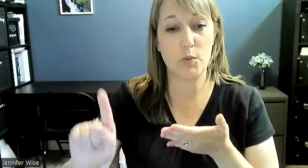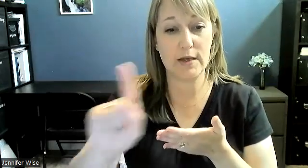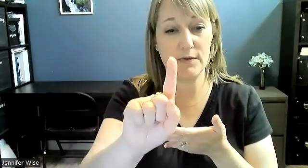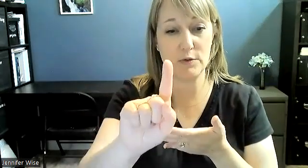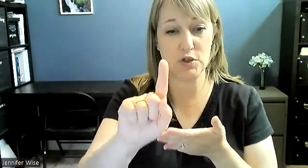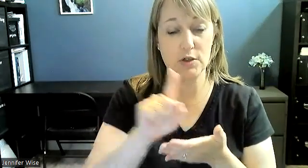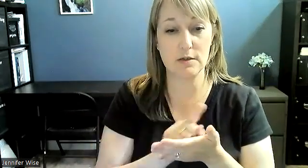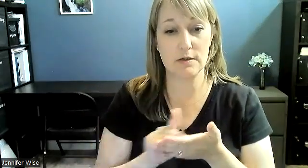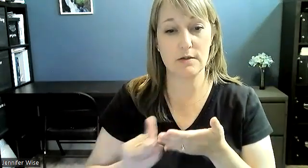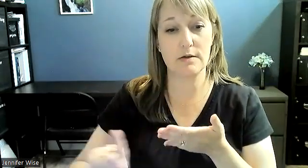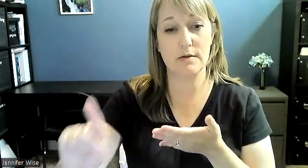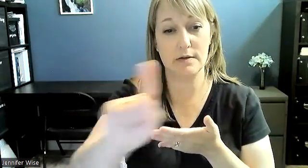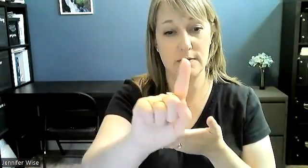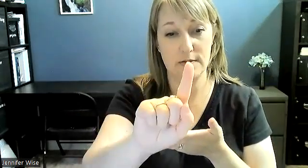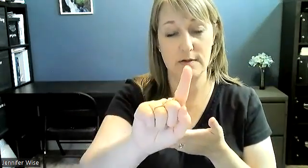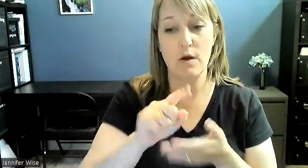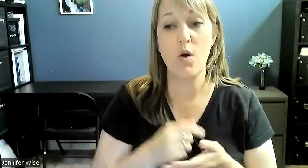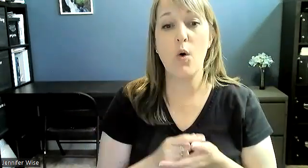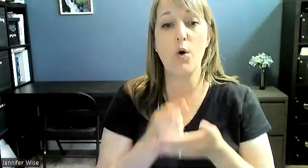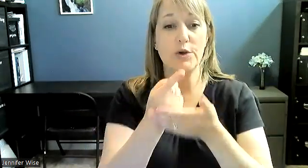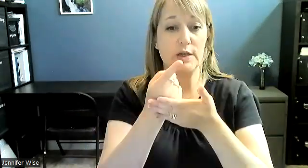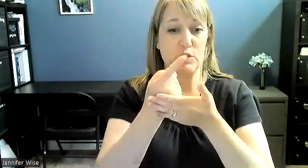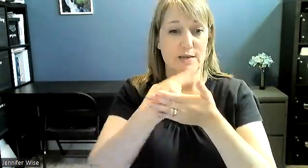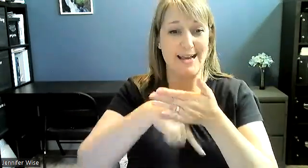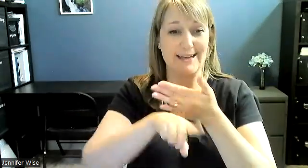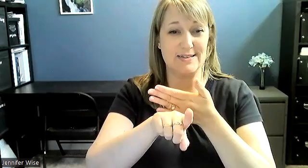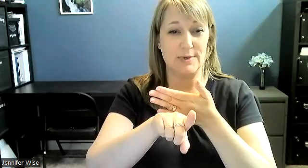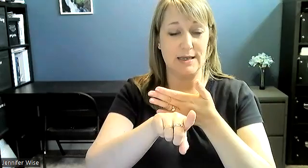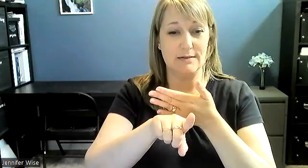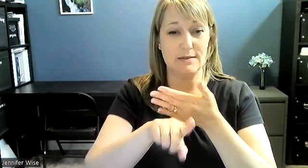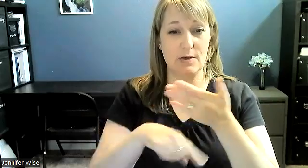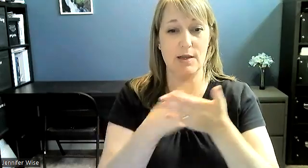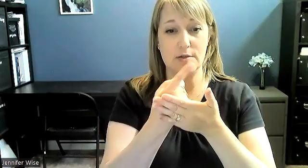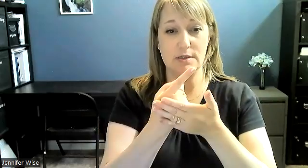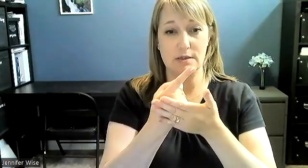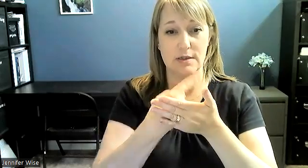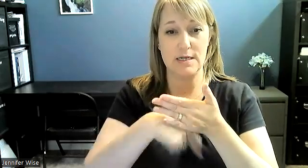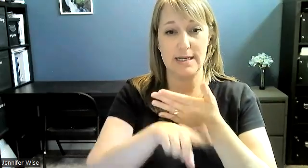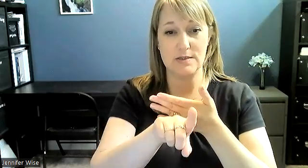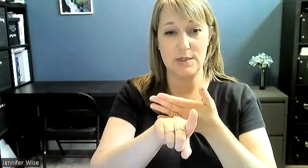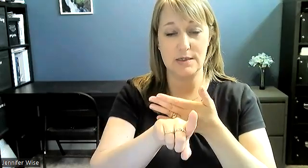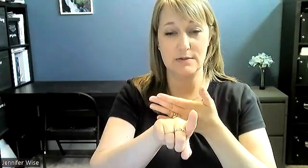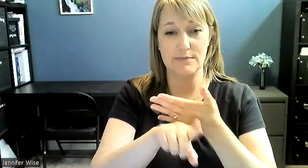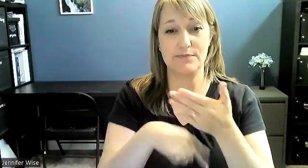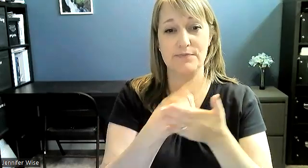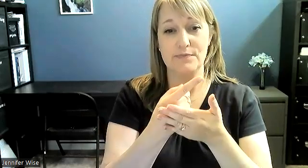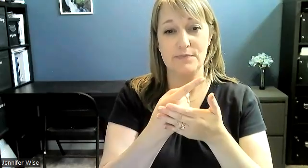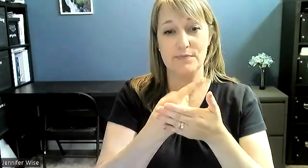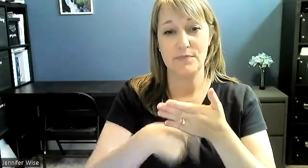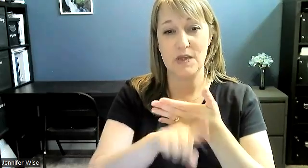Week future. Or you can do next week. That's how I learned it. Next week. Either